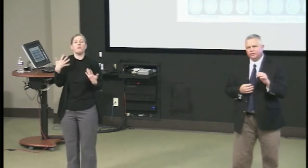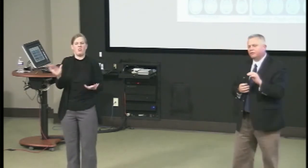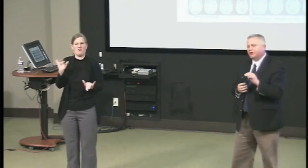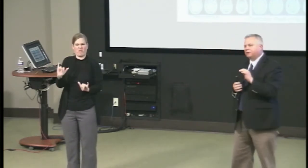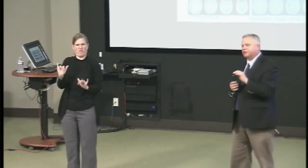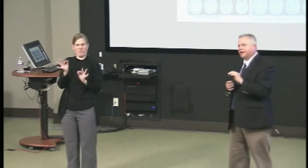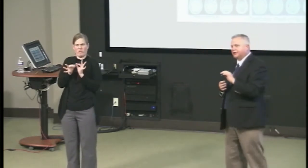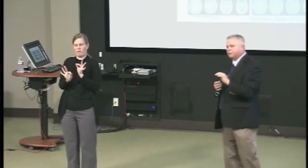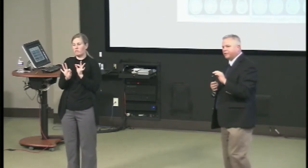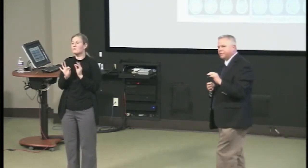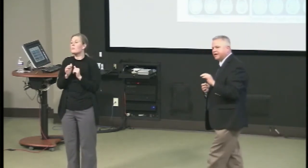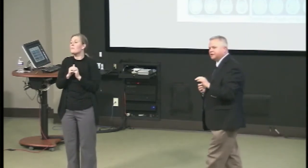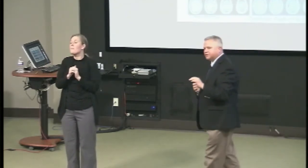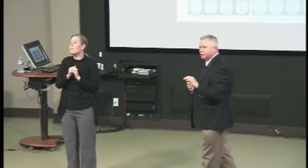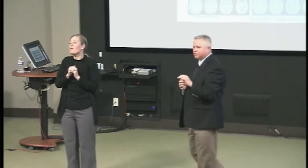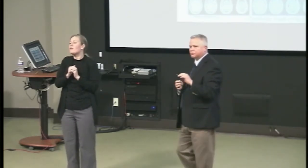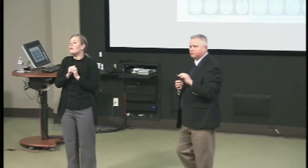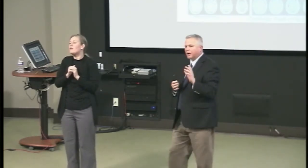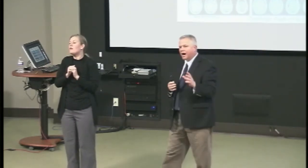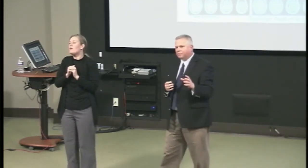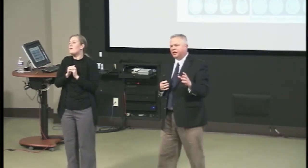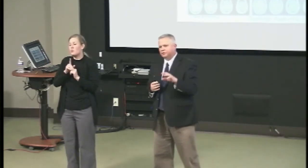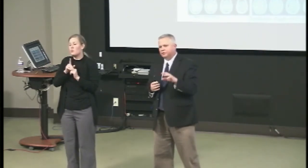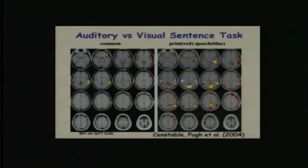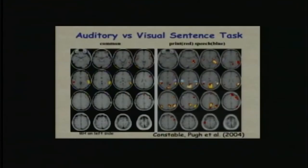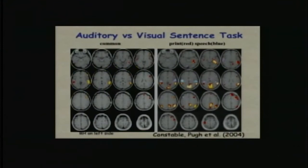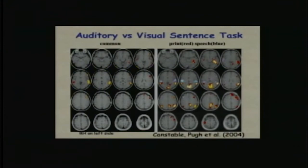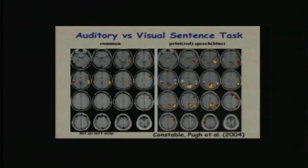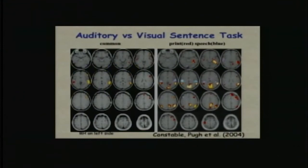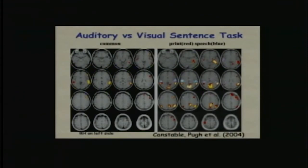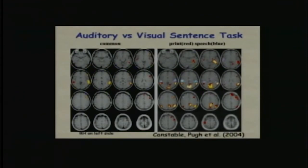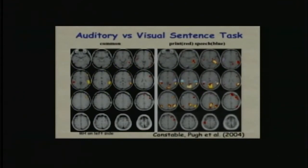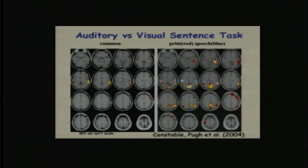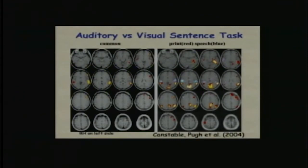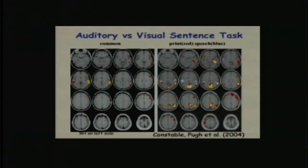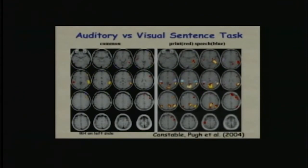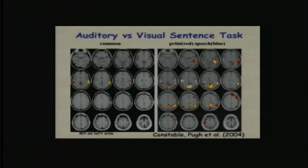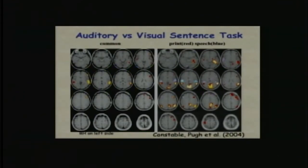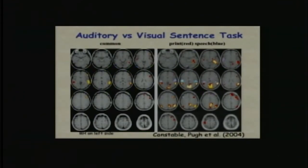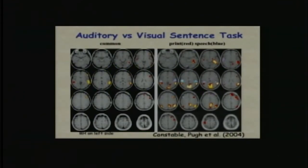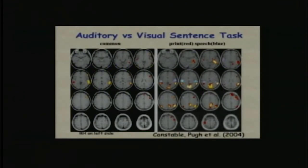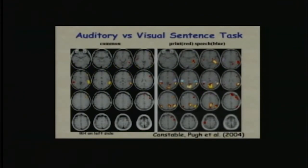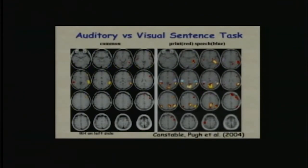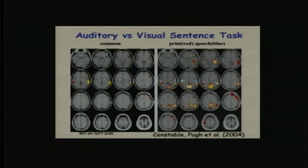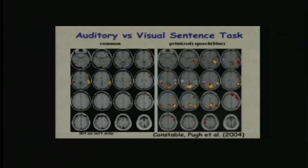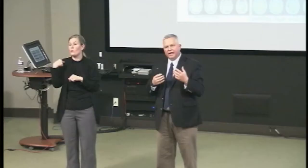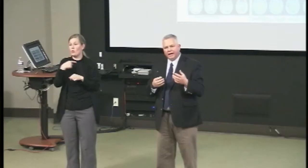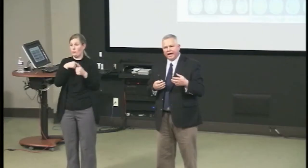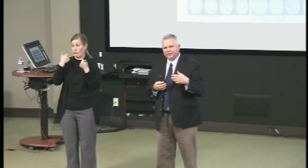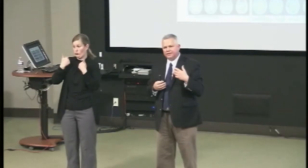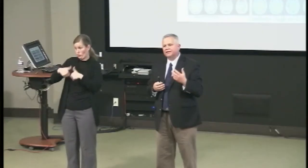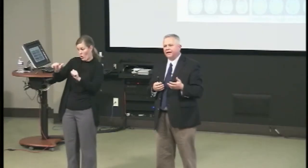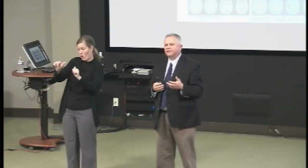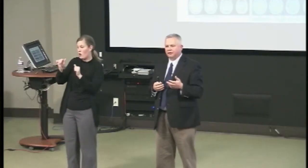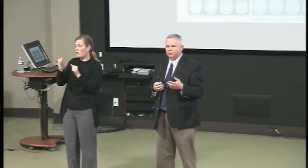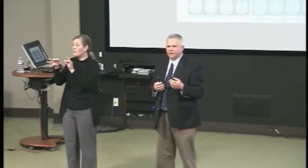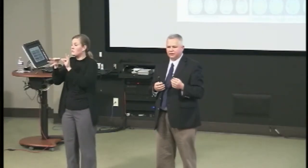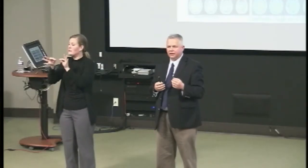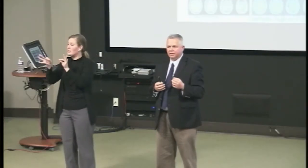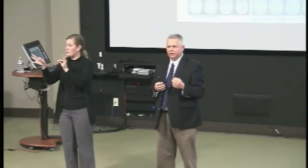We also manipulated whether the sentence structures were object or subject relative in a way to get at